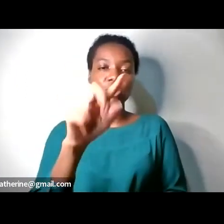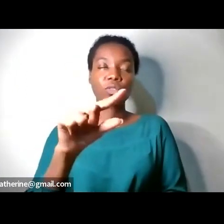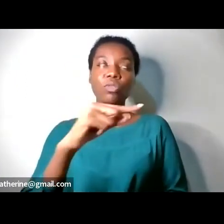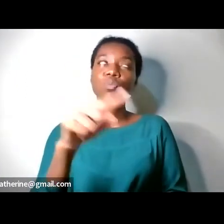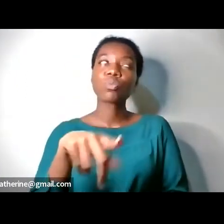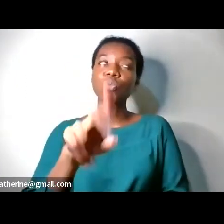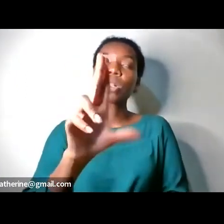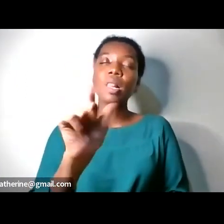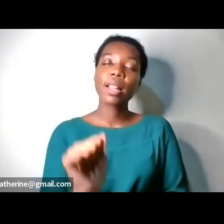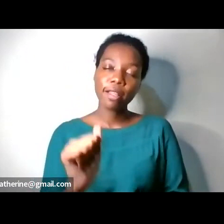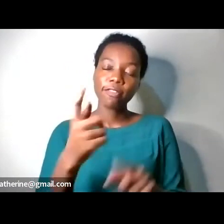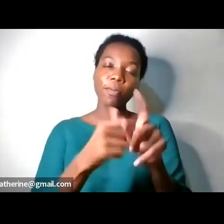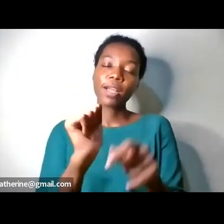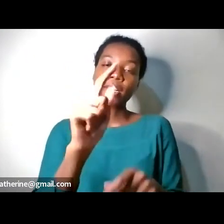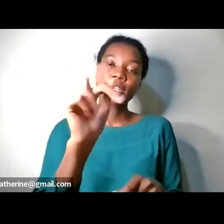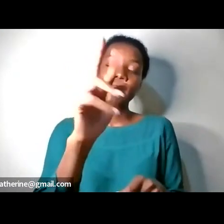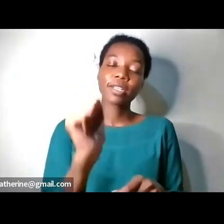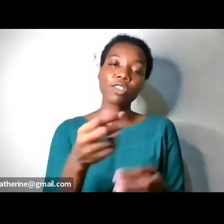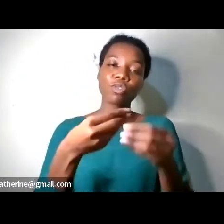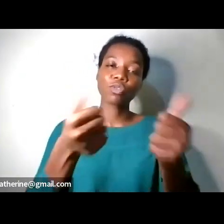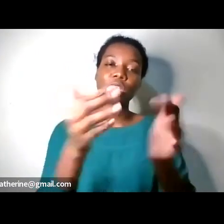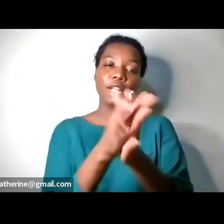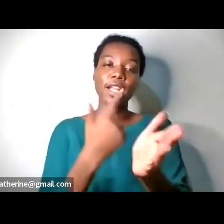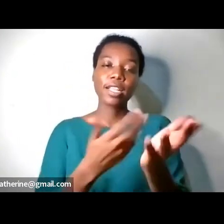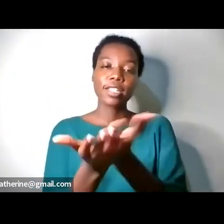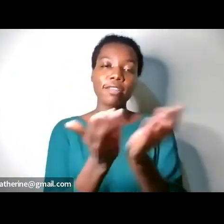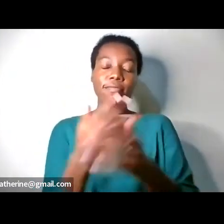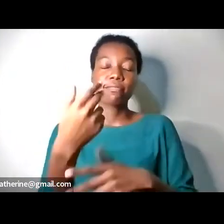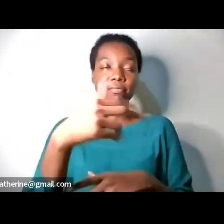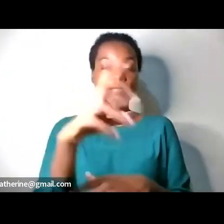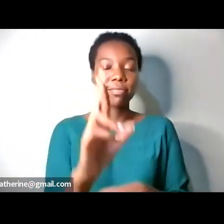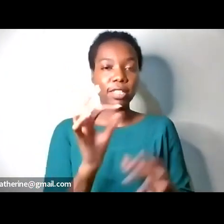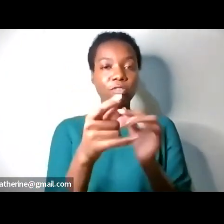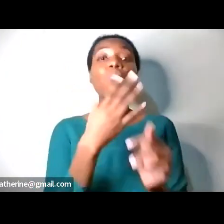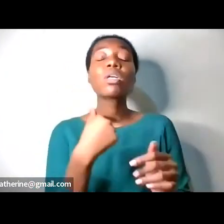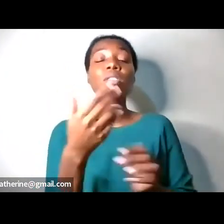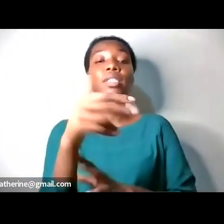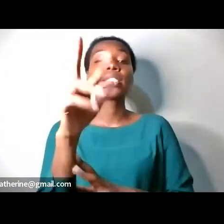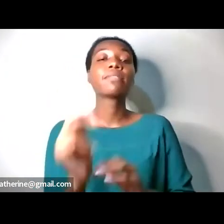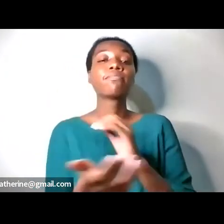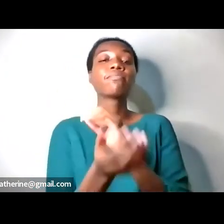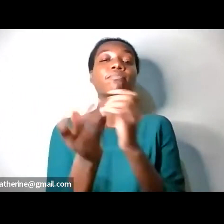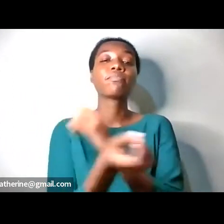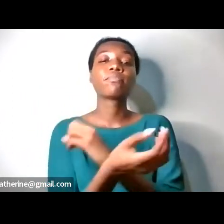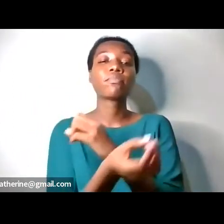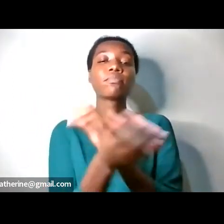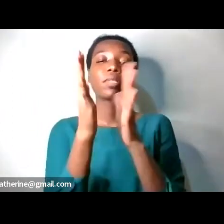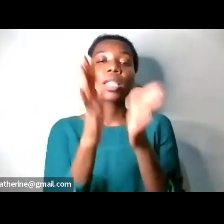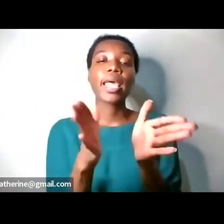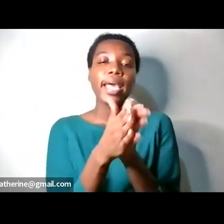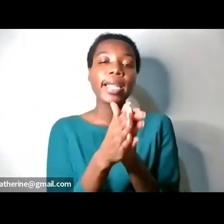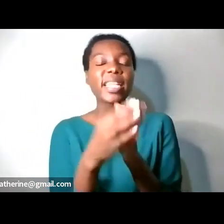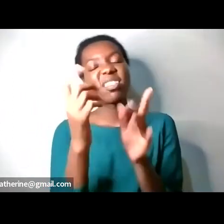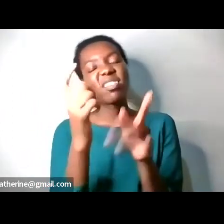Solutions. And we are in the service of HR. So if you're looking for a HR consultant, a trainer, or you wish to outsource your